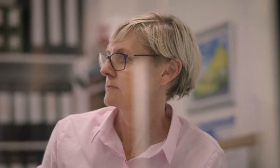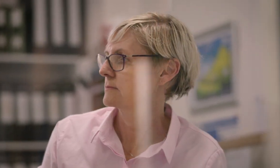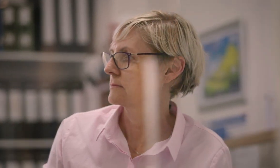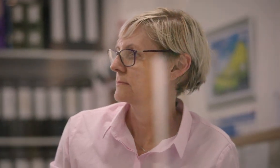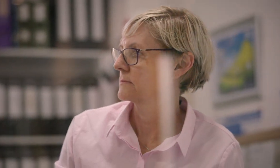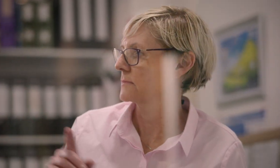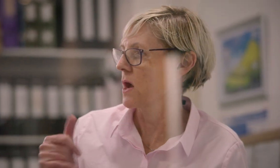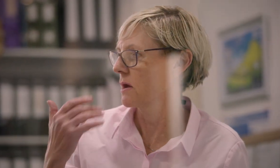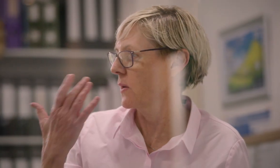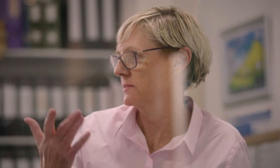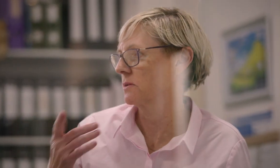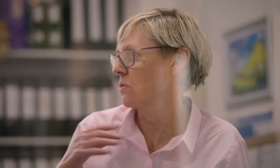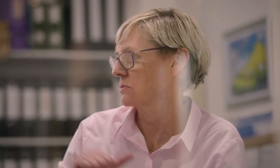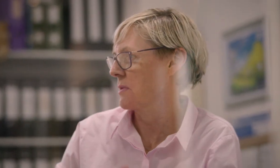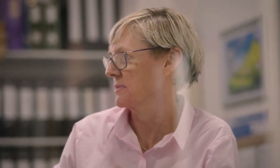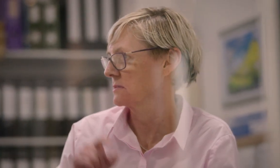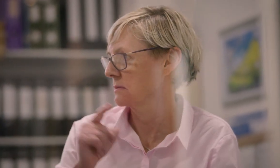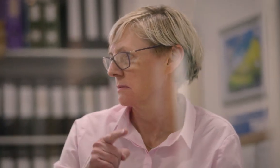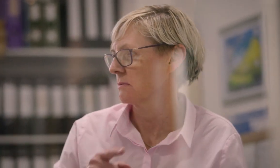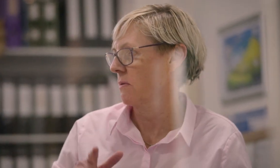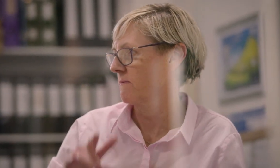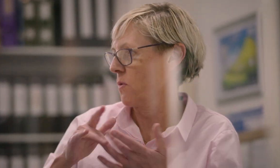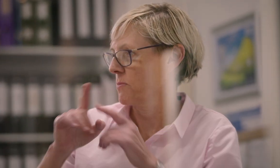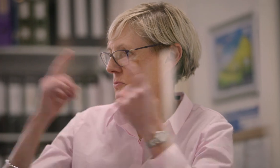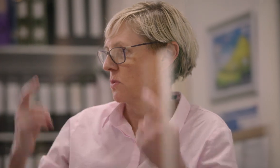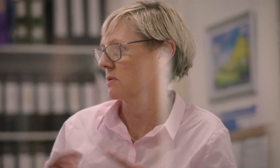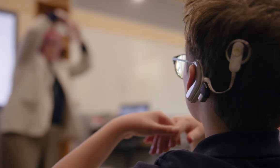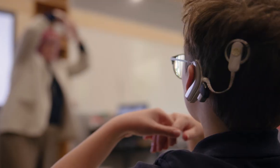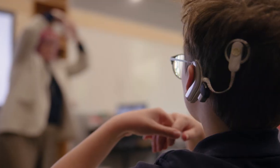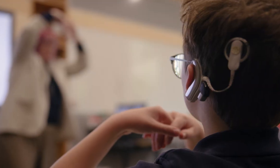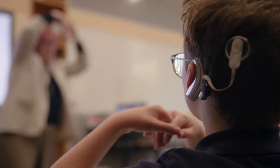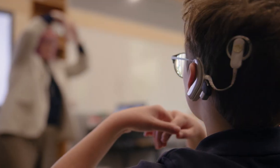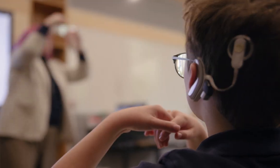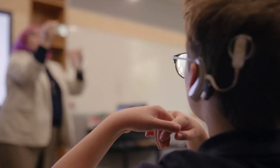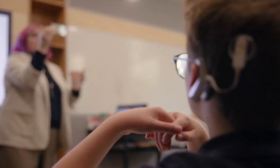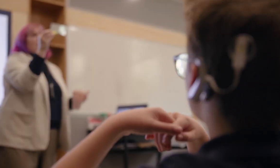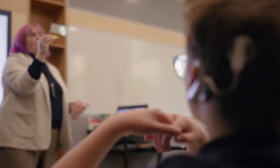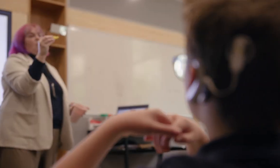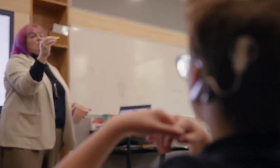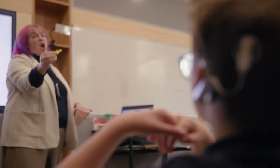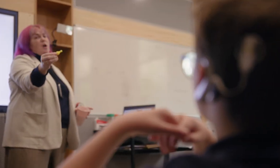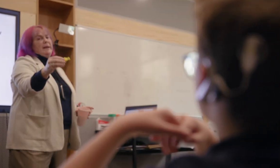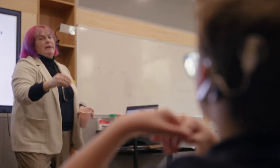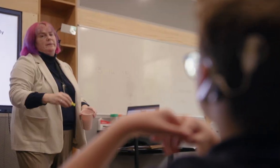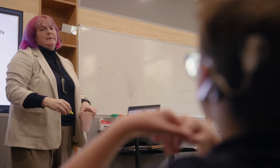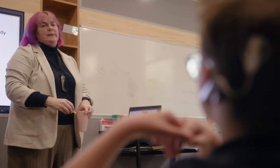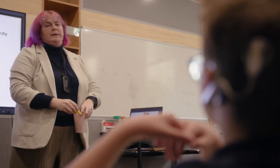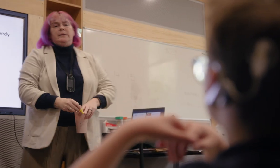warming and welcoming and made me feel safe. A student in a classroom wearing a cochlear implant. 2 teachers